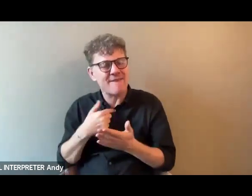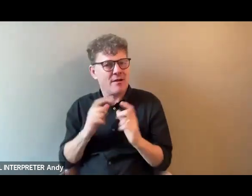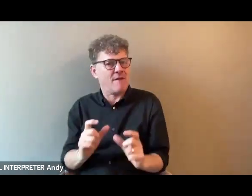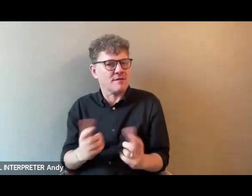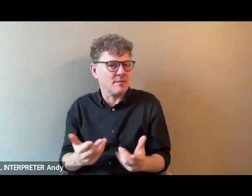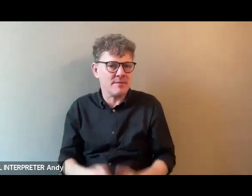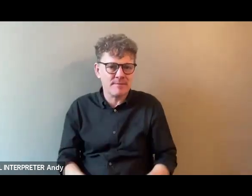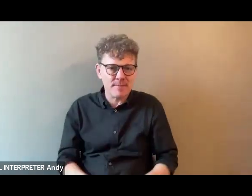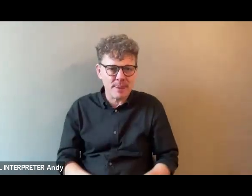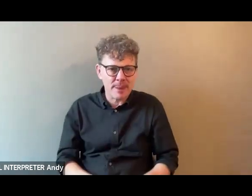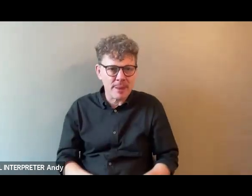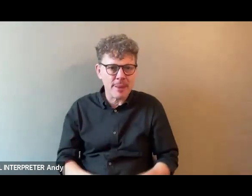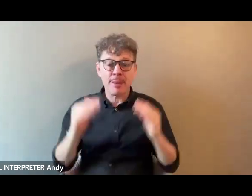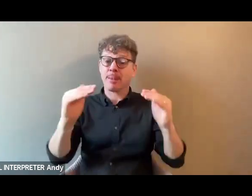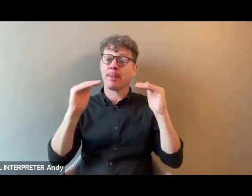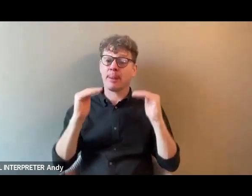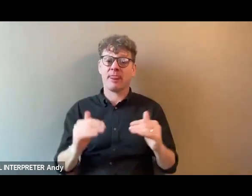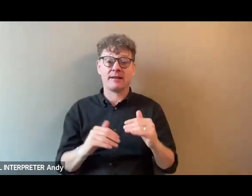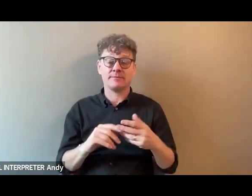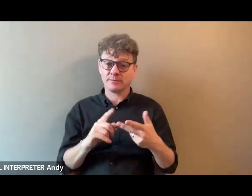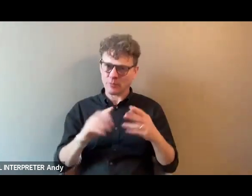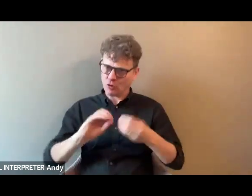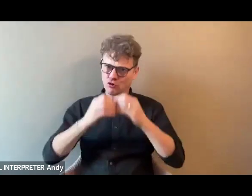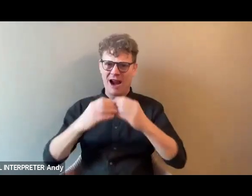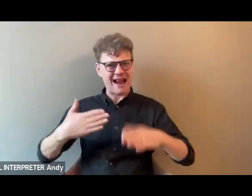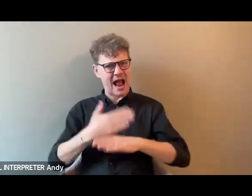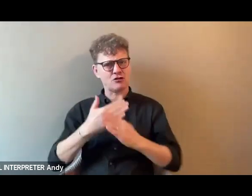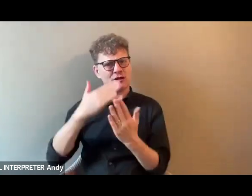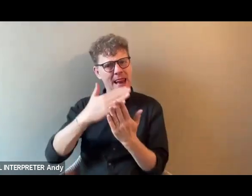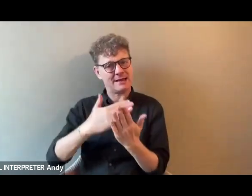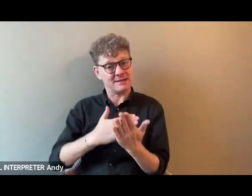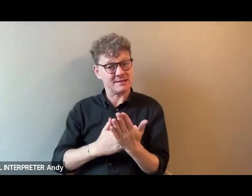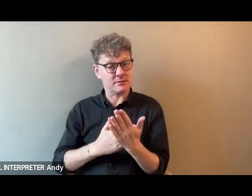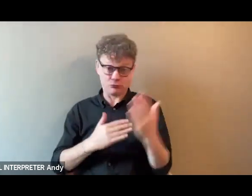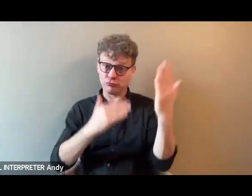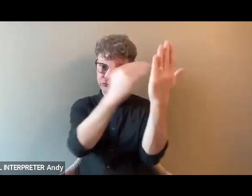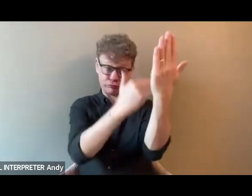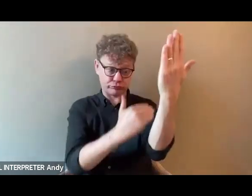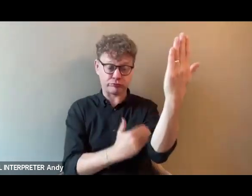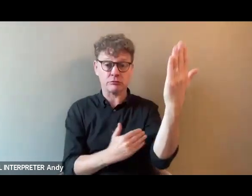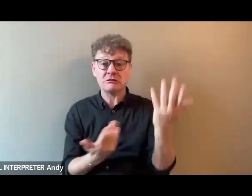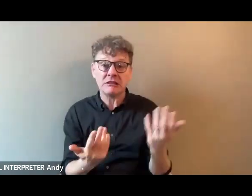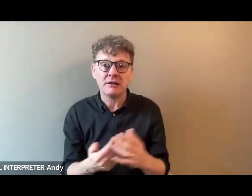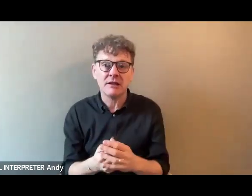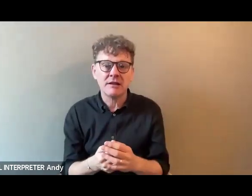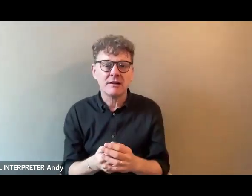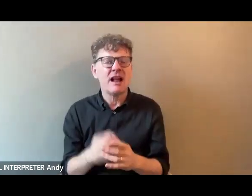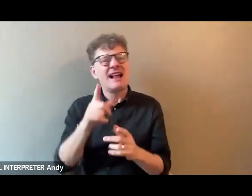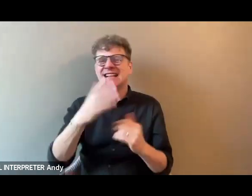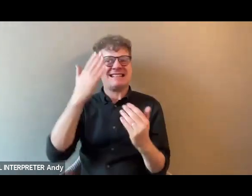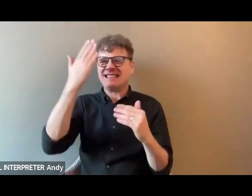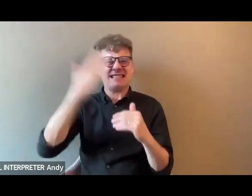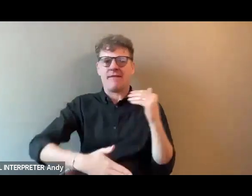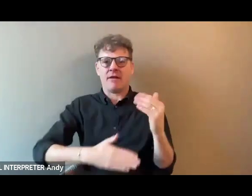comfortably. Then create an action list, a long list of improvements. Oh, and never take anything off